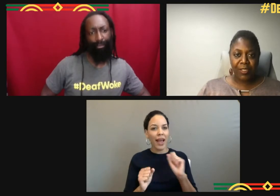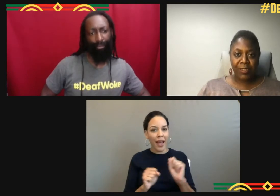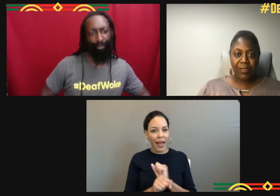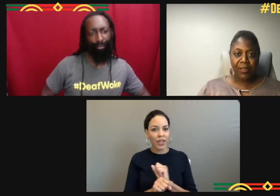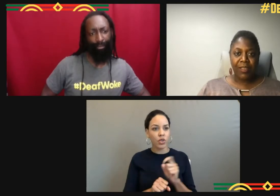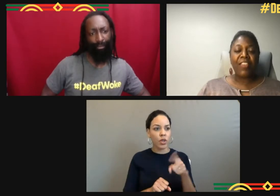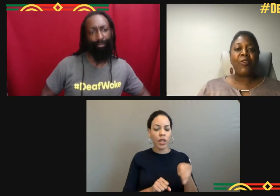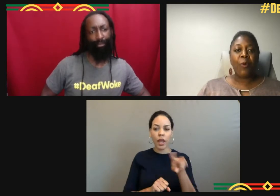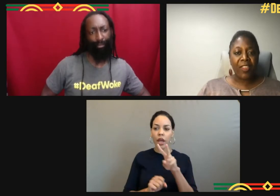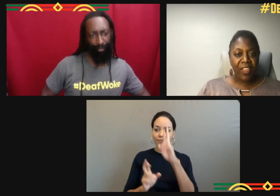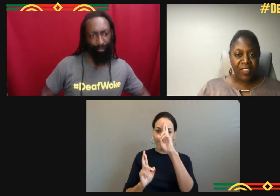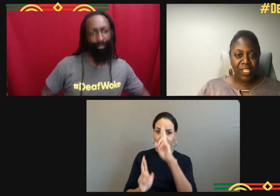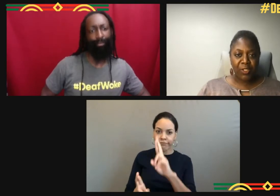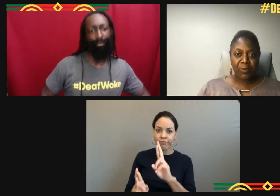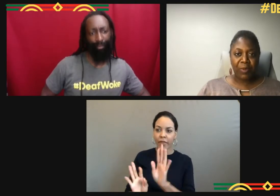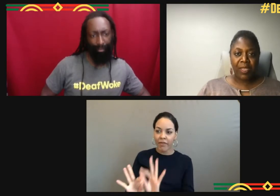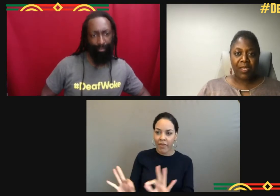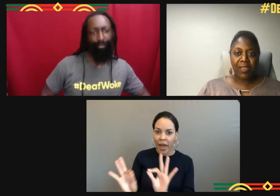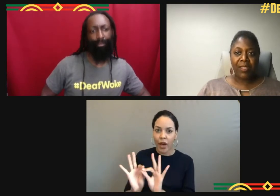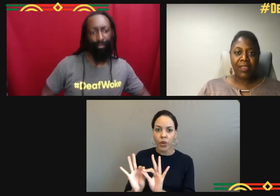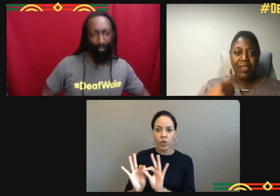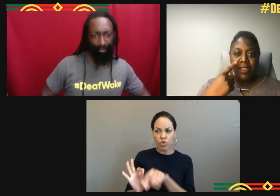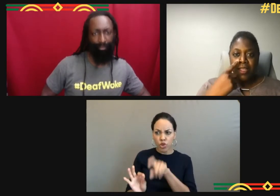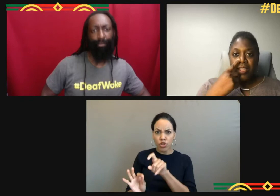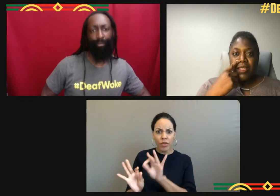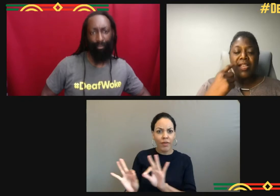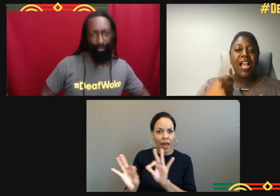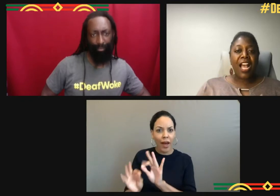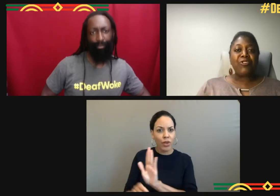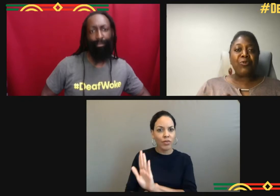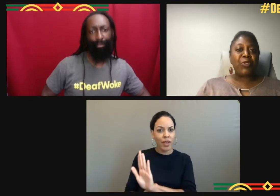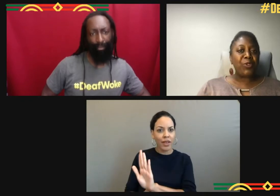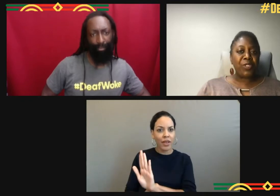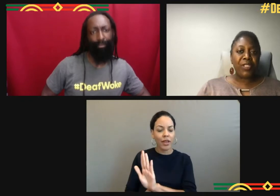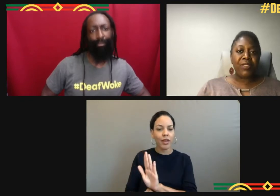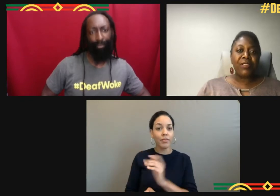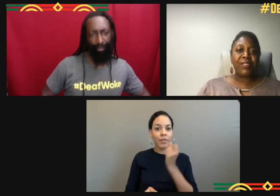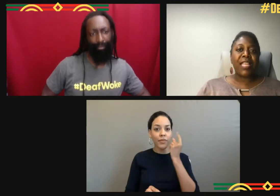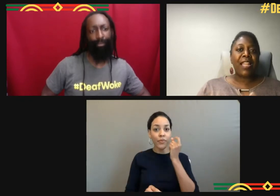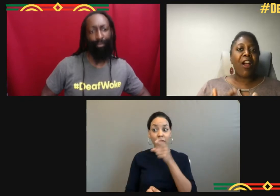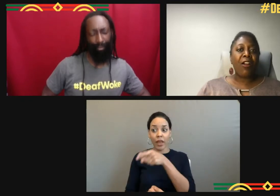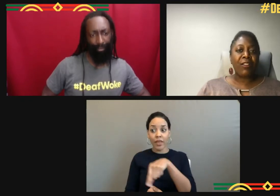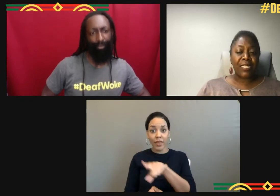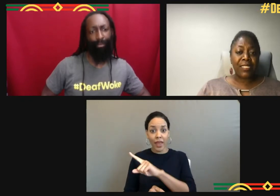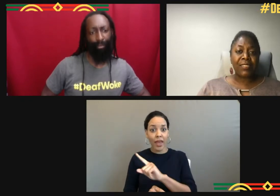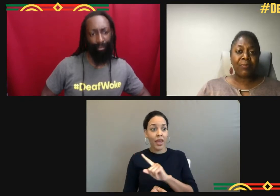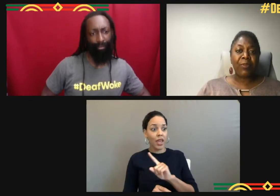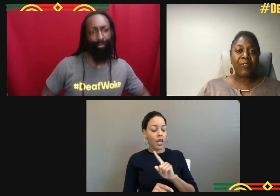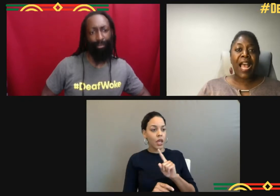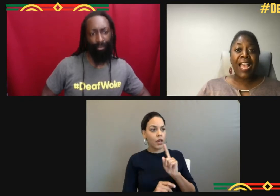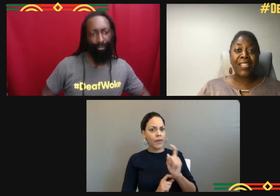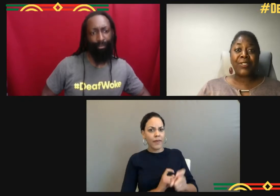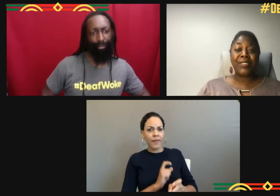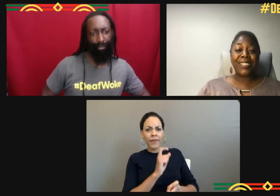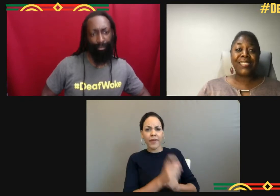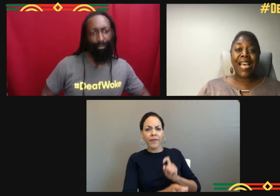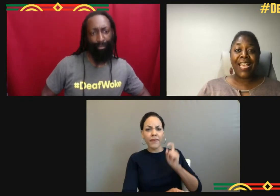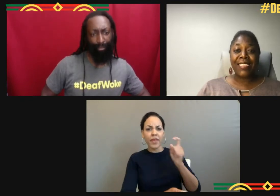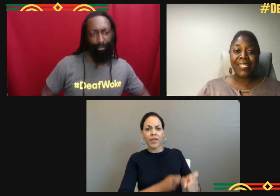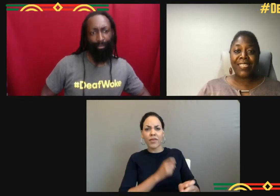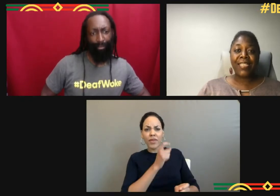valued in the way that they should be. The contributions that artists provide